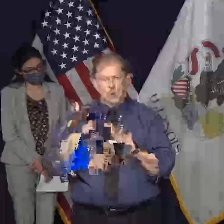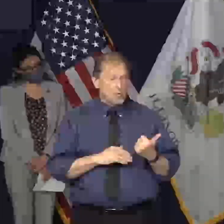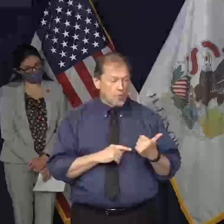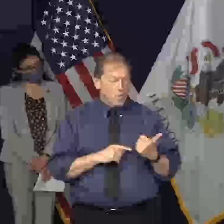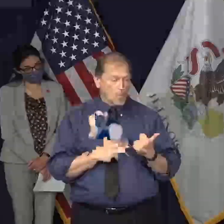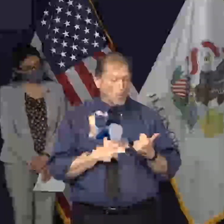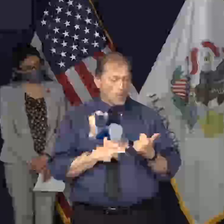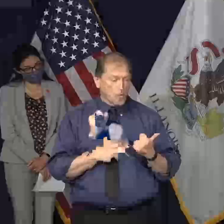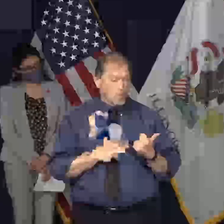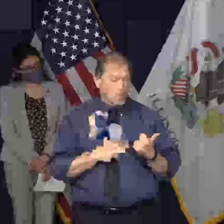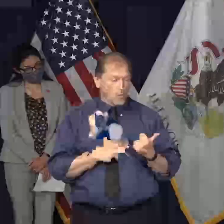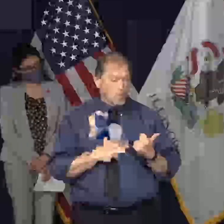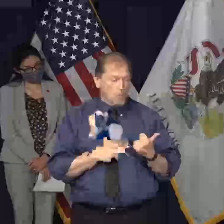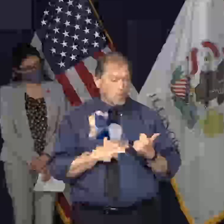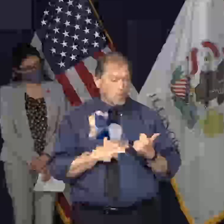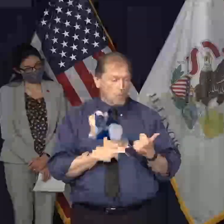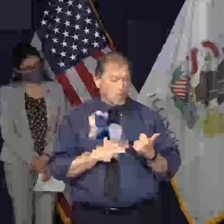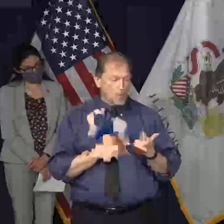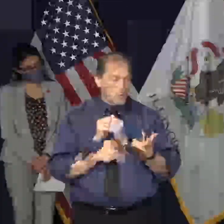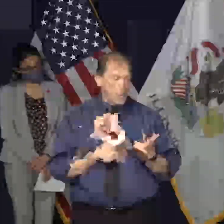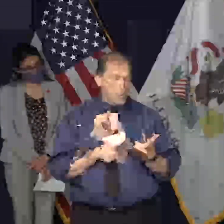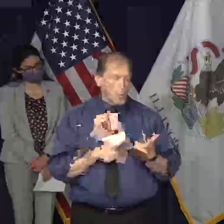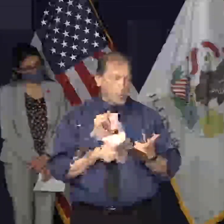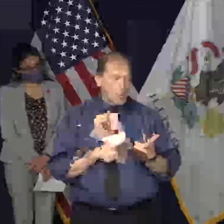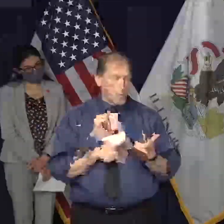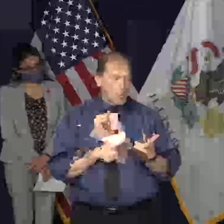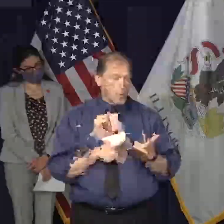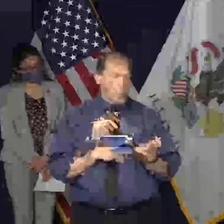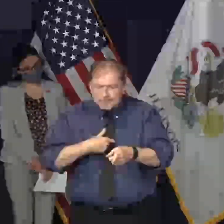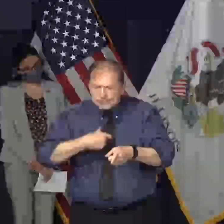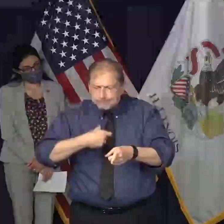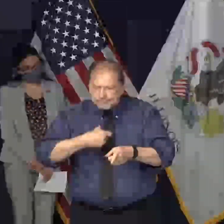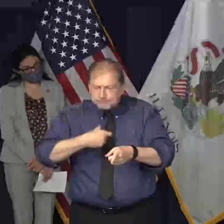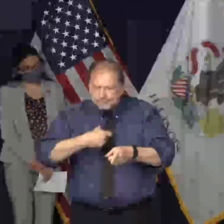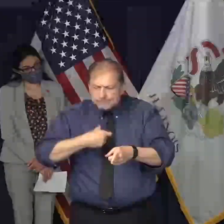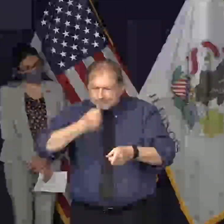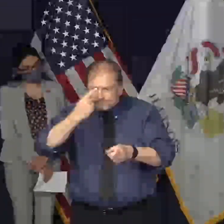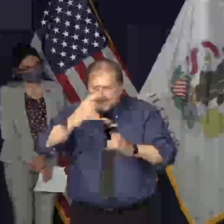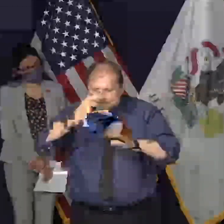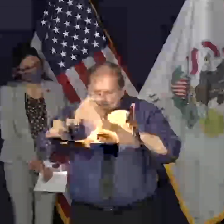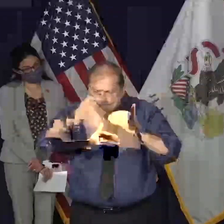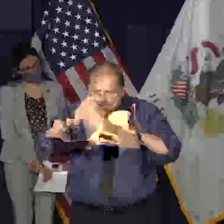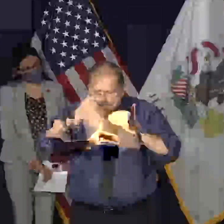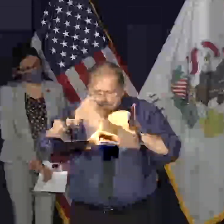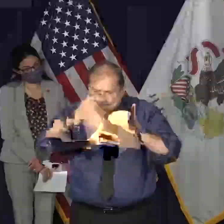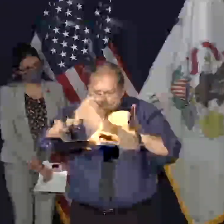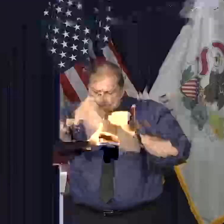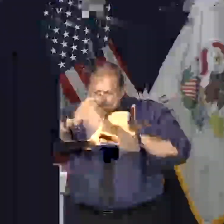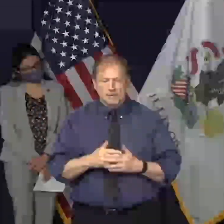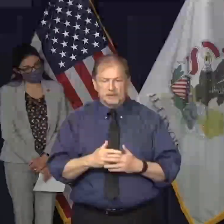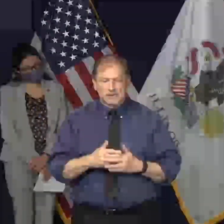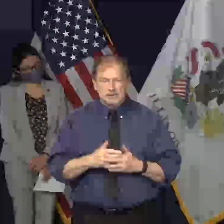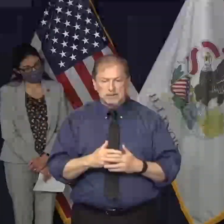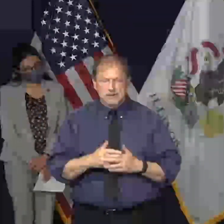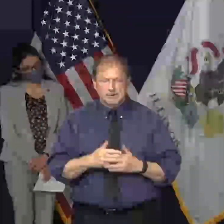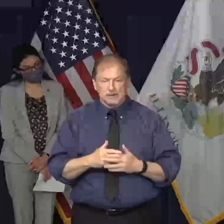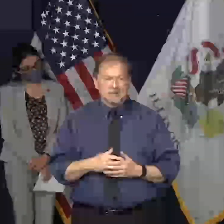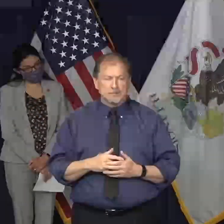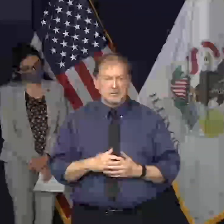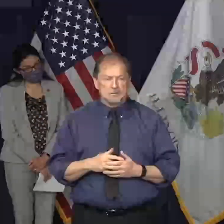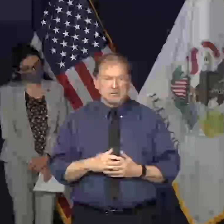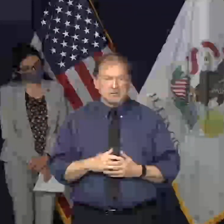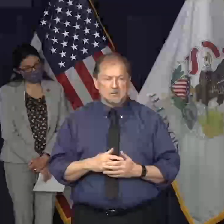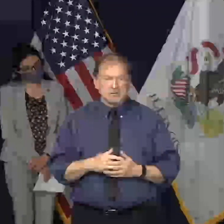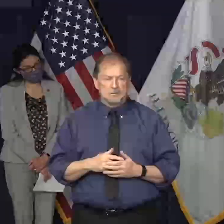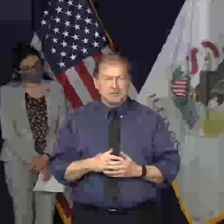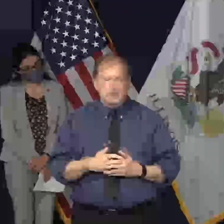one-on-one and get them the right tools and information so they can stay in business. As you know, many Hispanic businesses have been